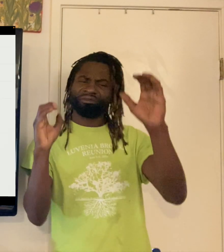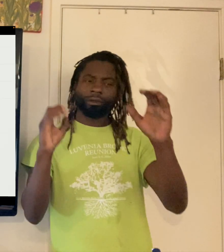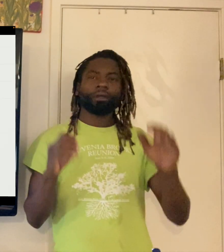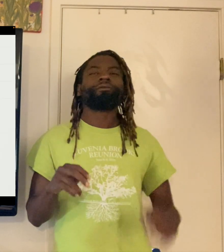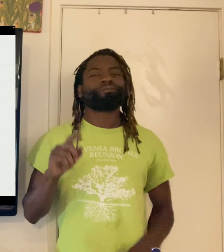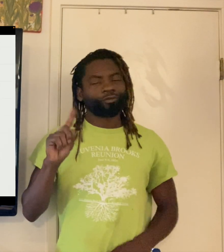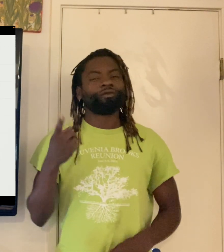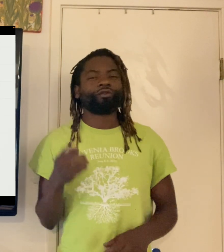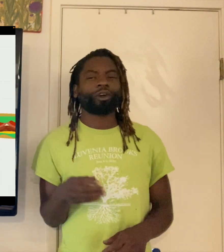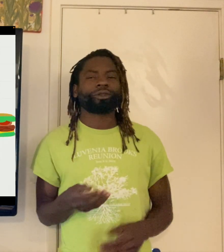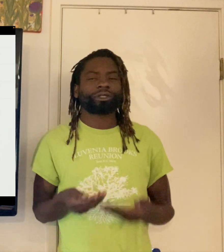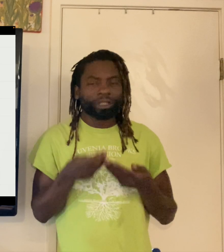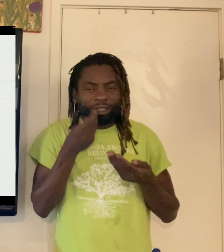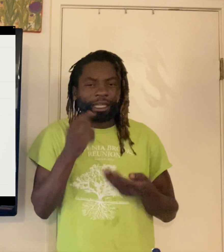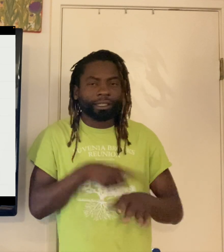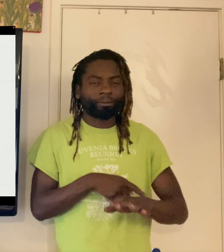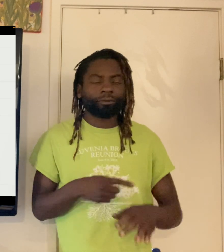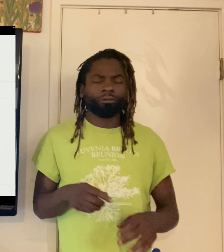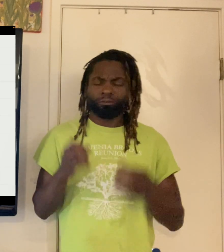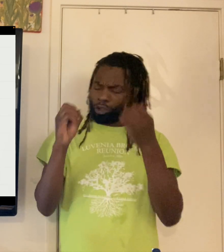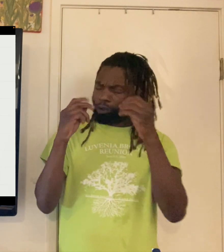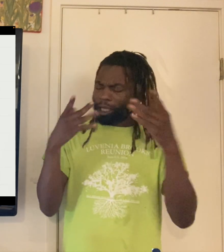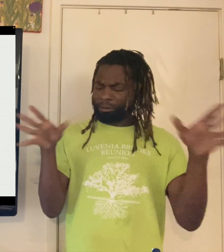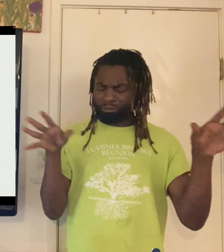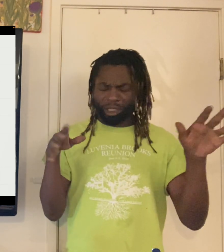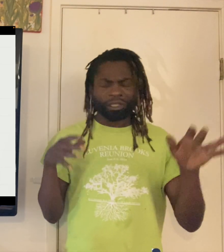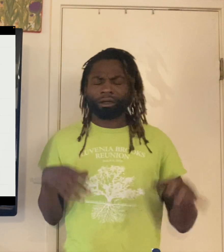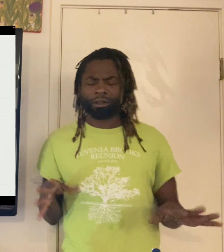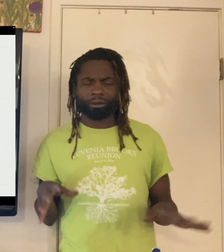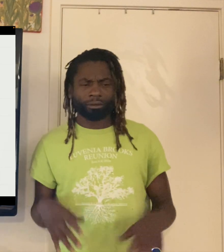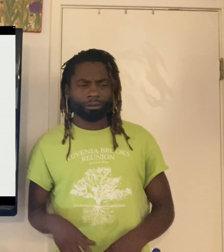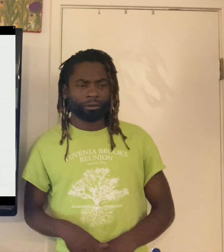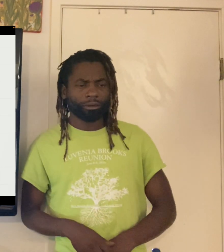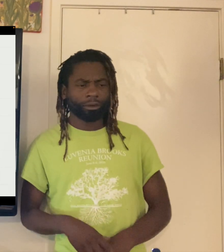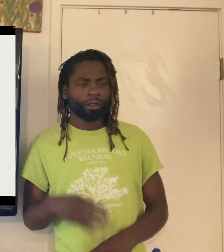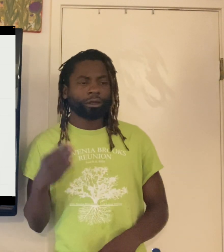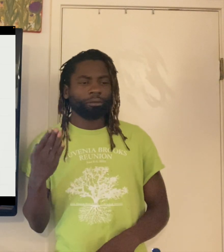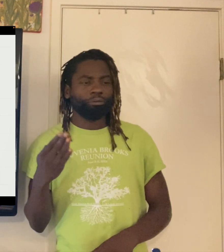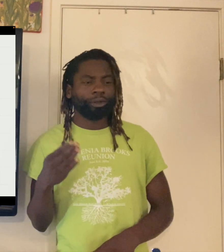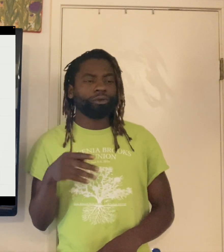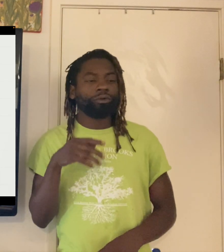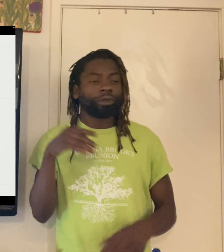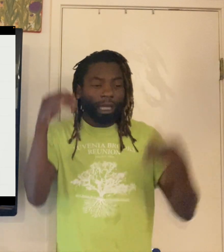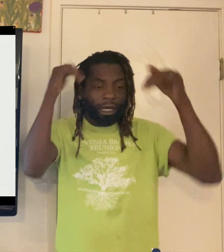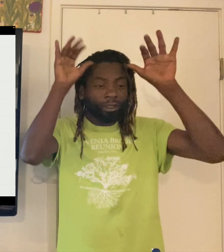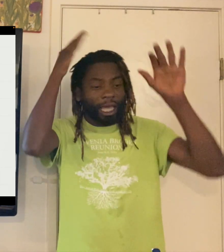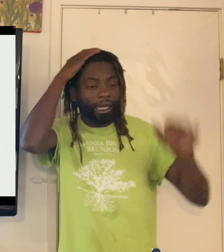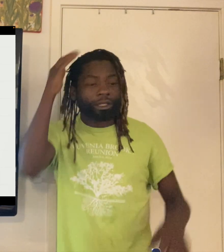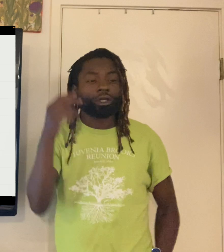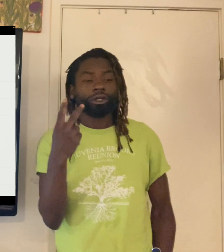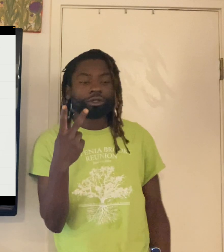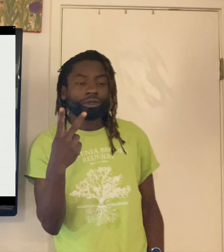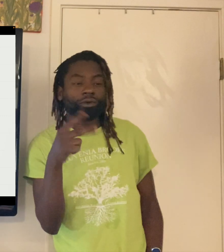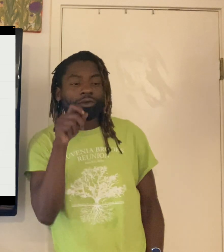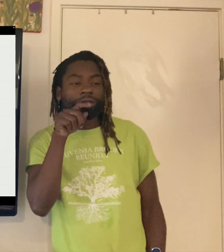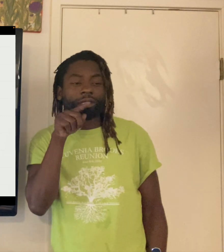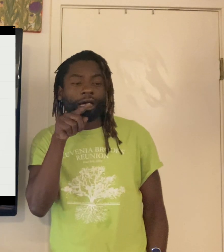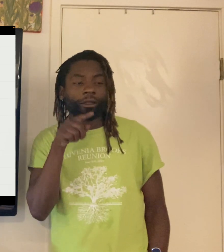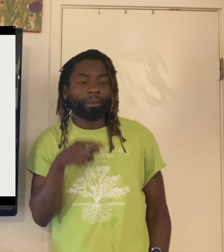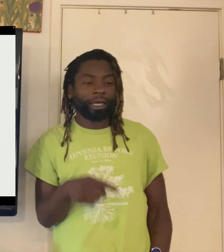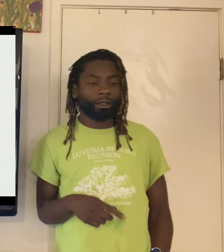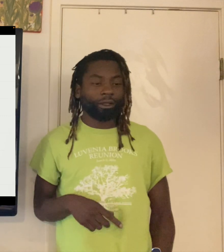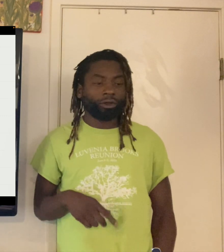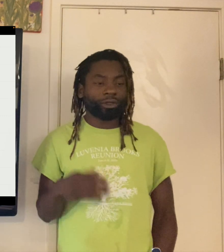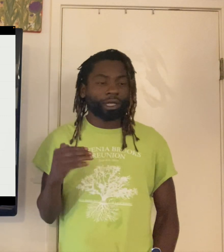first, snack time. Hum, hum. Okay, that's enough. So, blue cow's hat is 2 salamanders